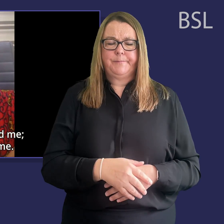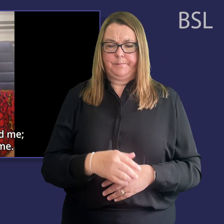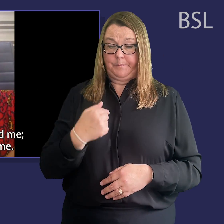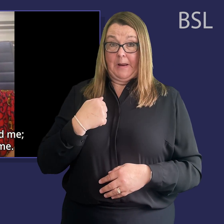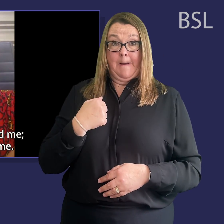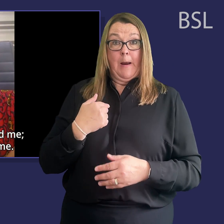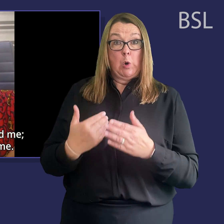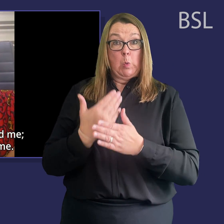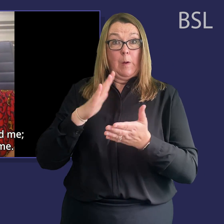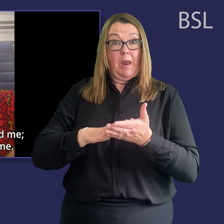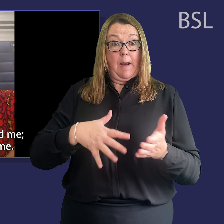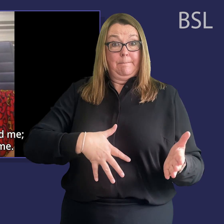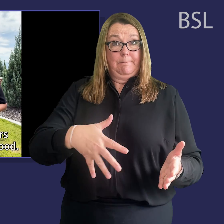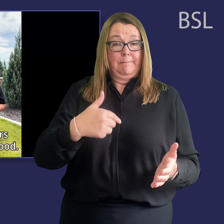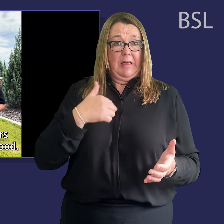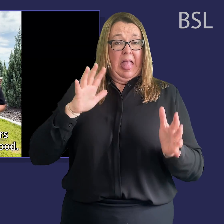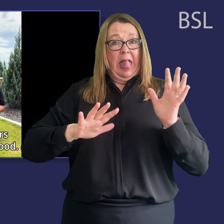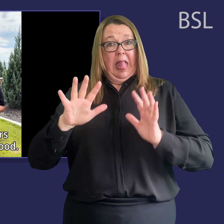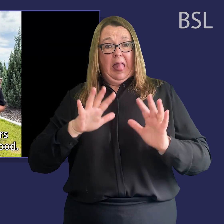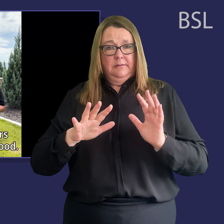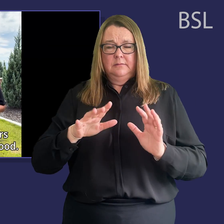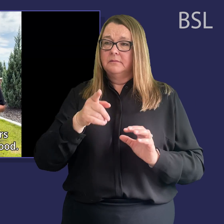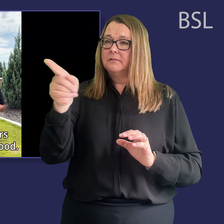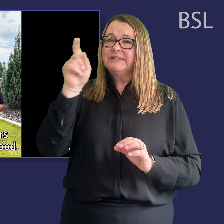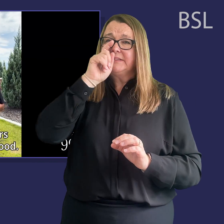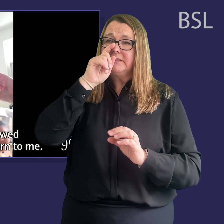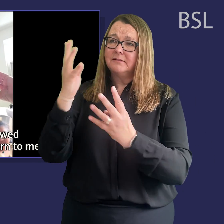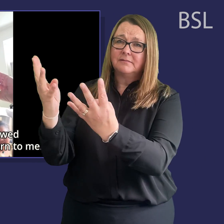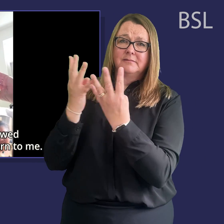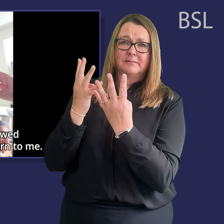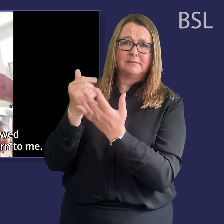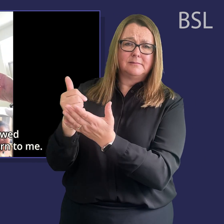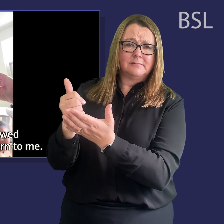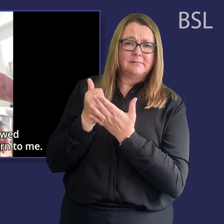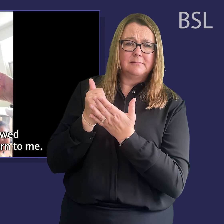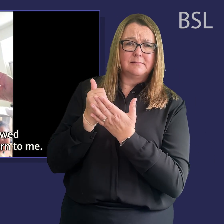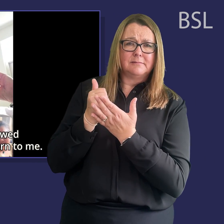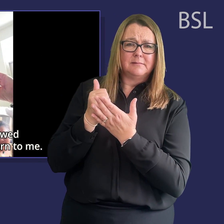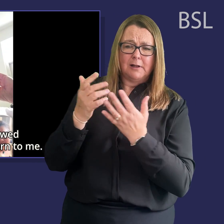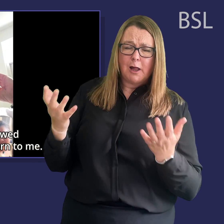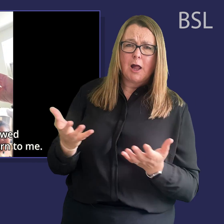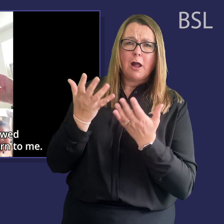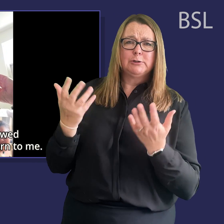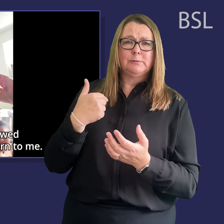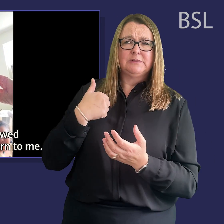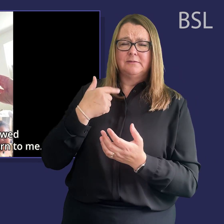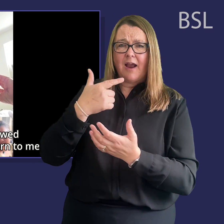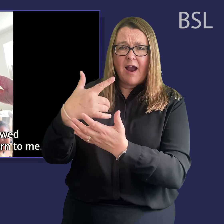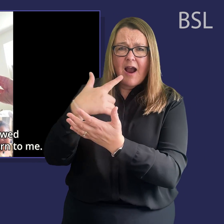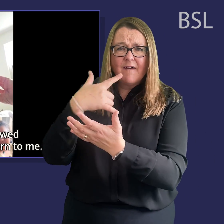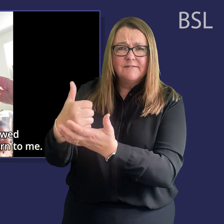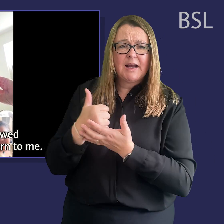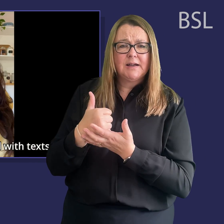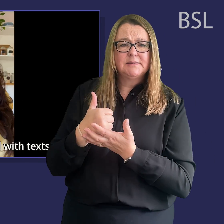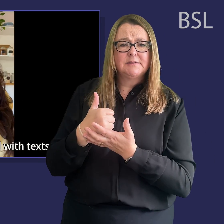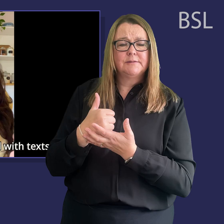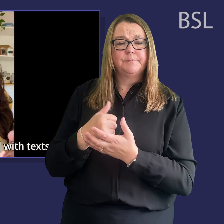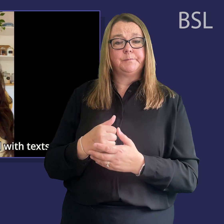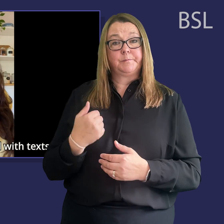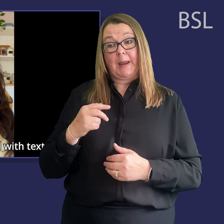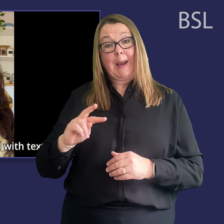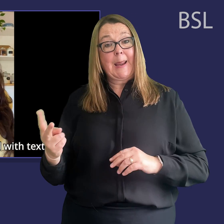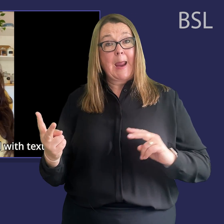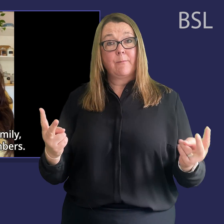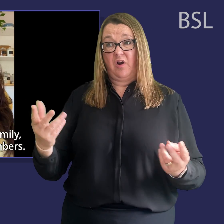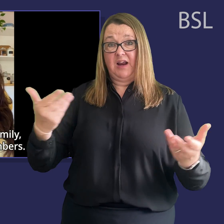They encouraged me, they advised me. Our neighbors came by with food. Our sisters showed their love and concern to me. My phone